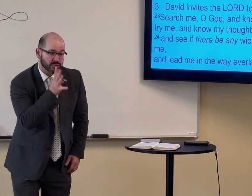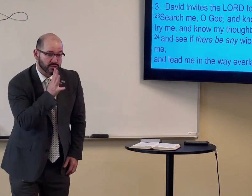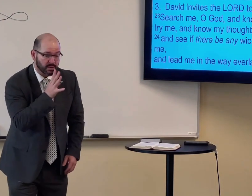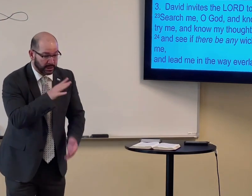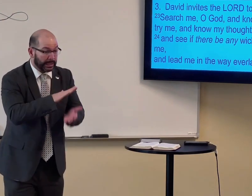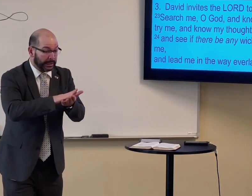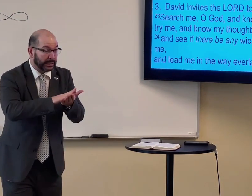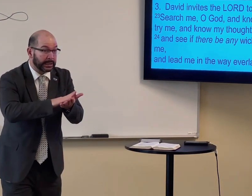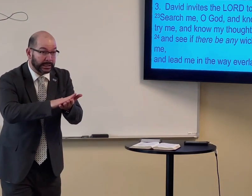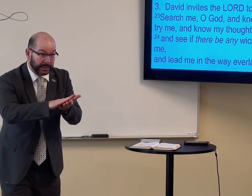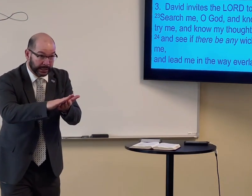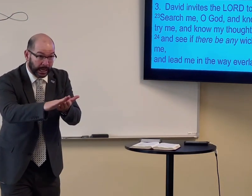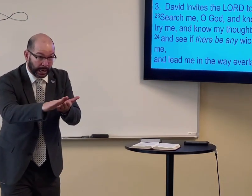I know I should tell